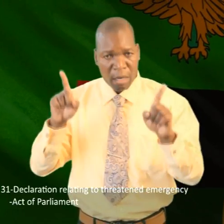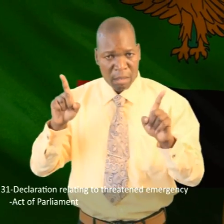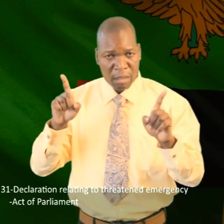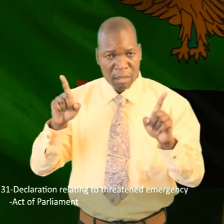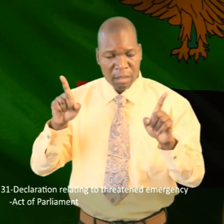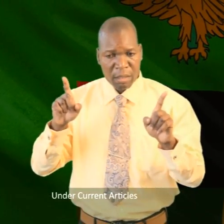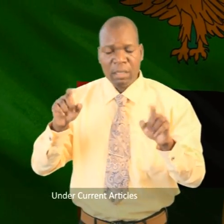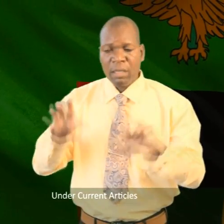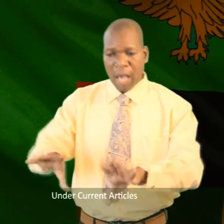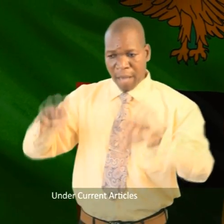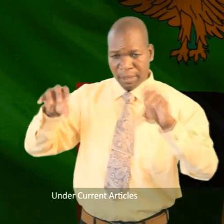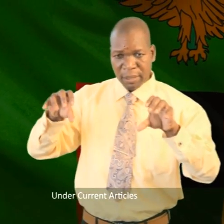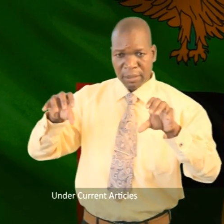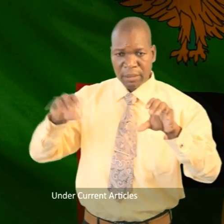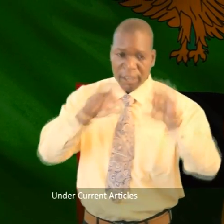Under current articles, 32.